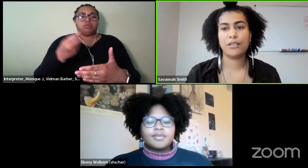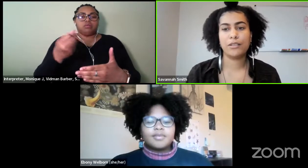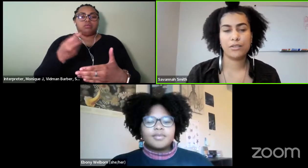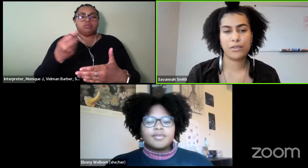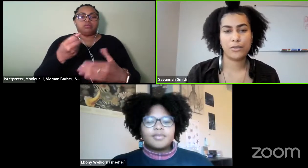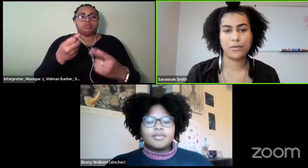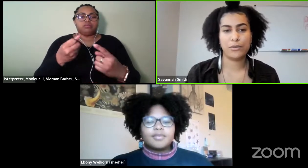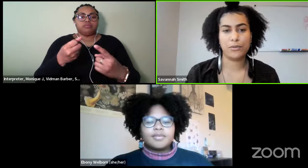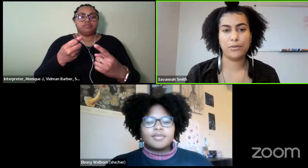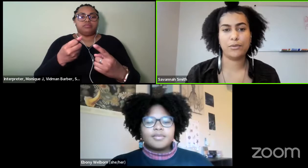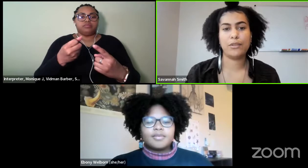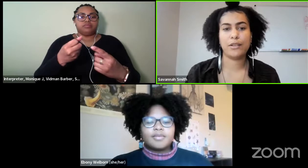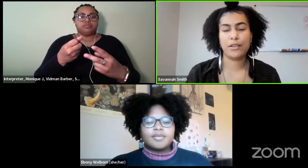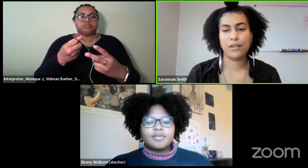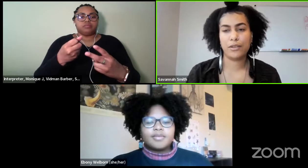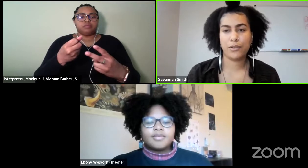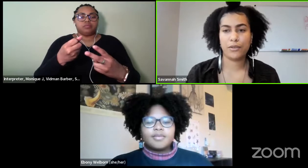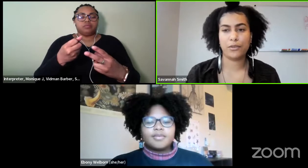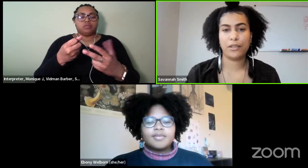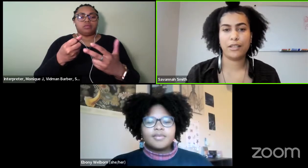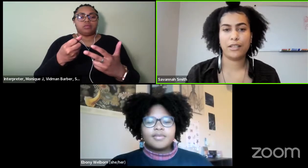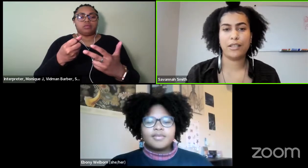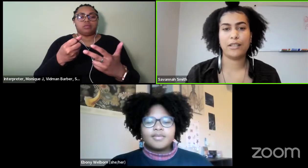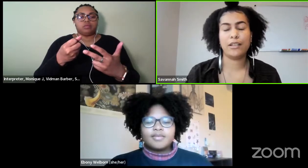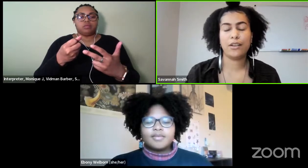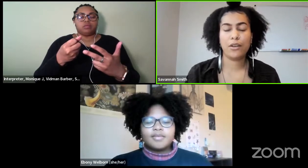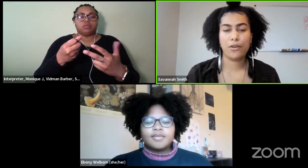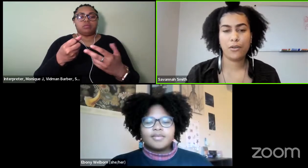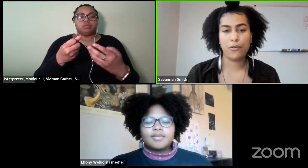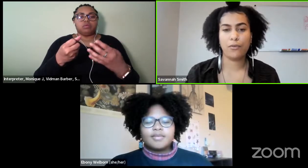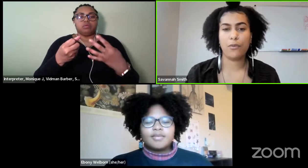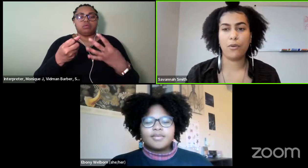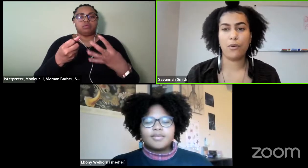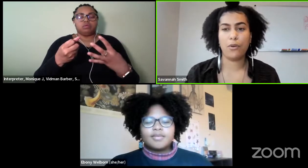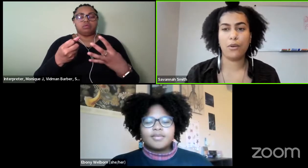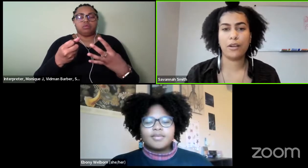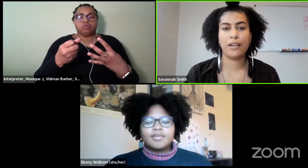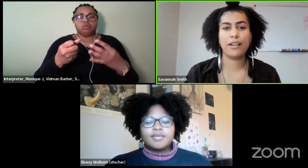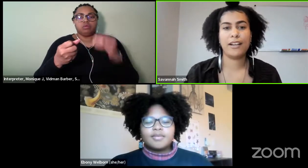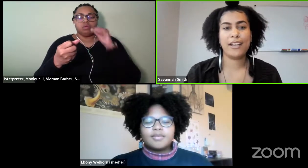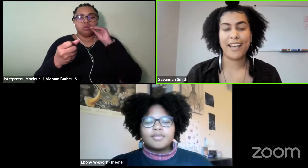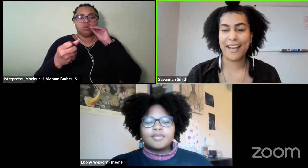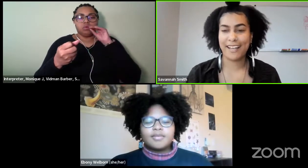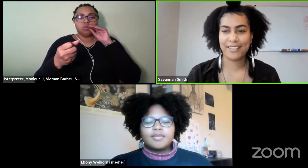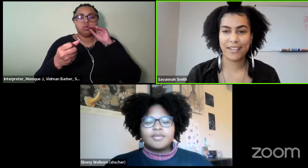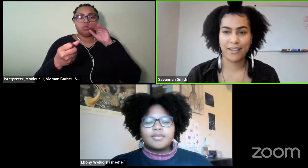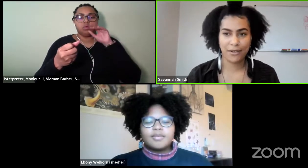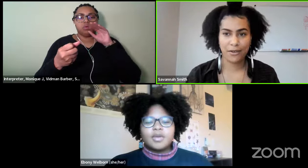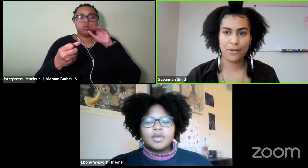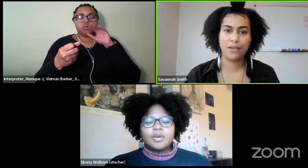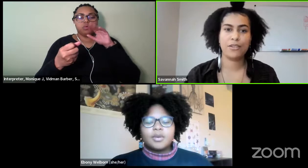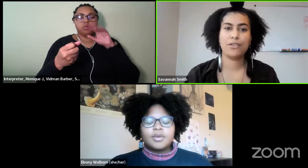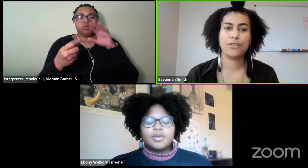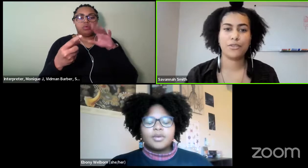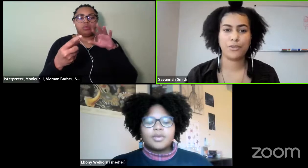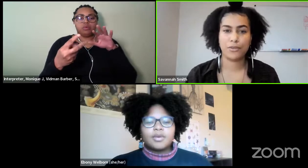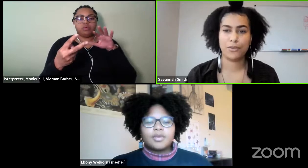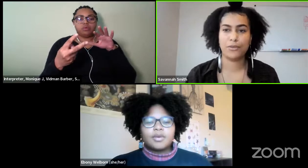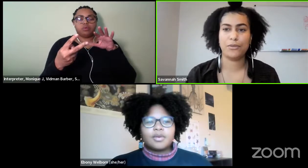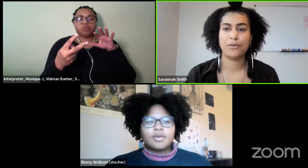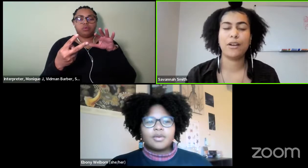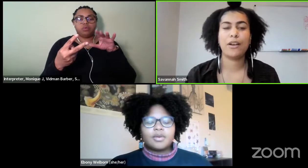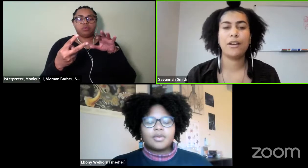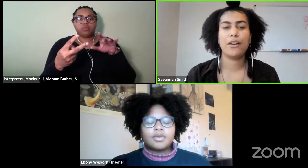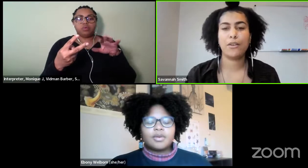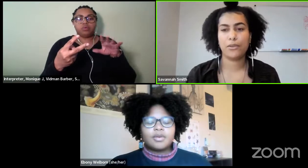hold, 2, 3, 4, exhale,